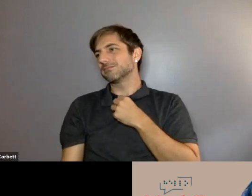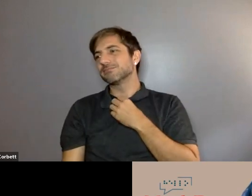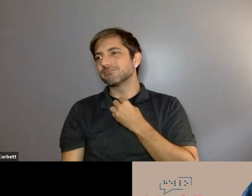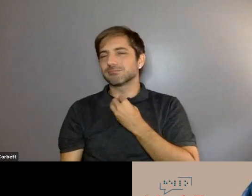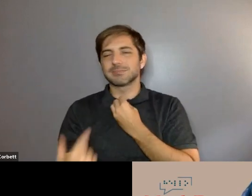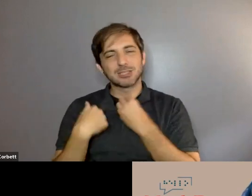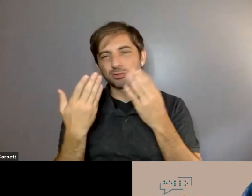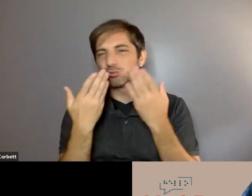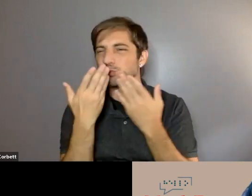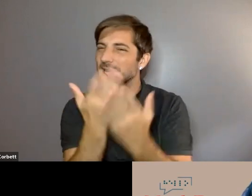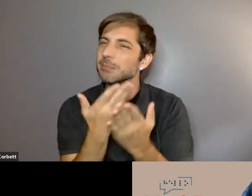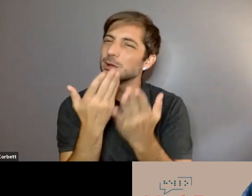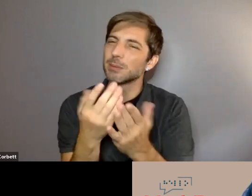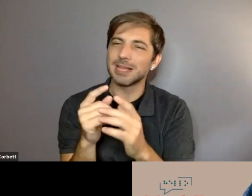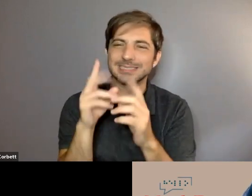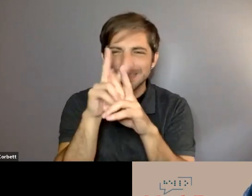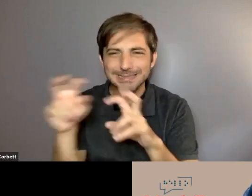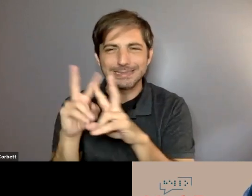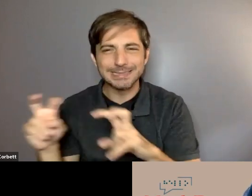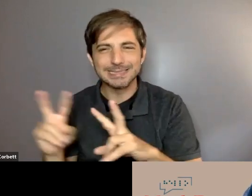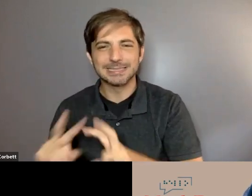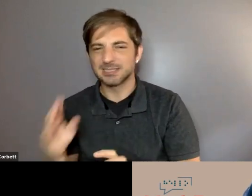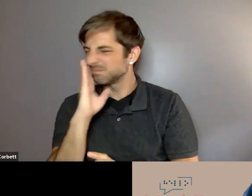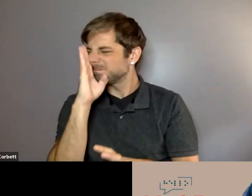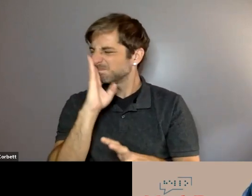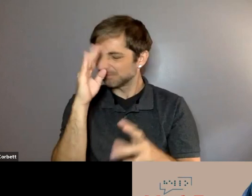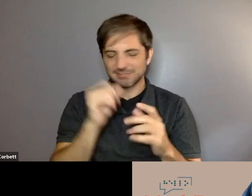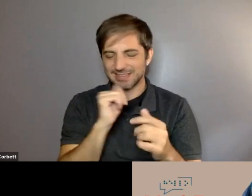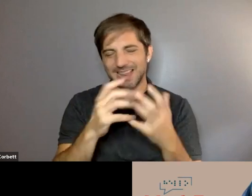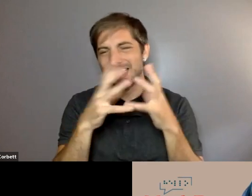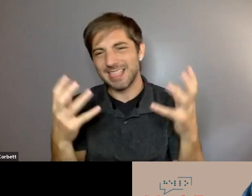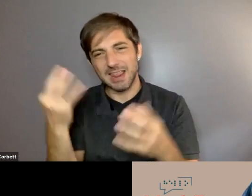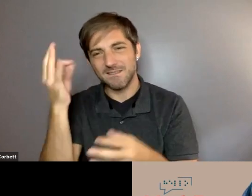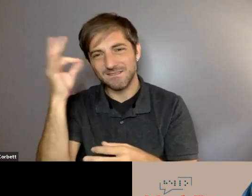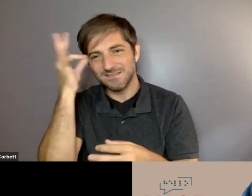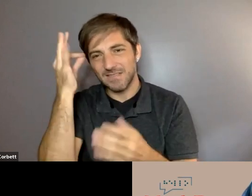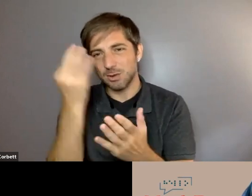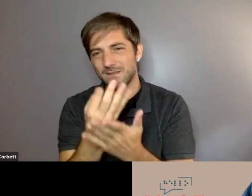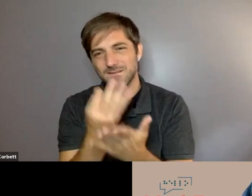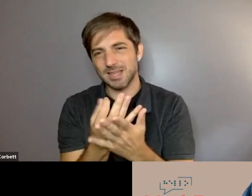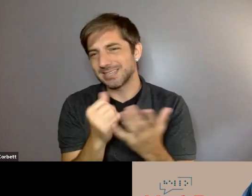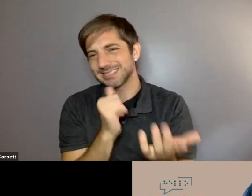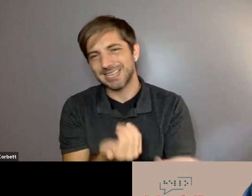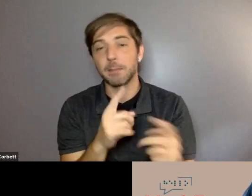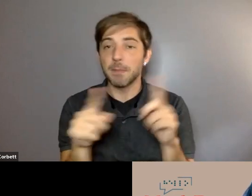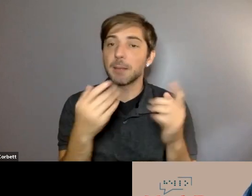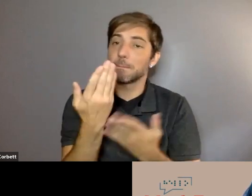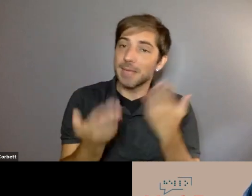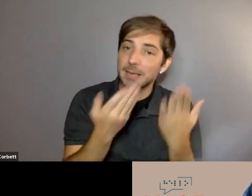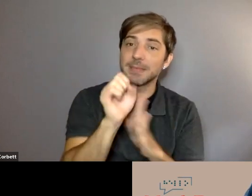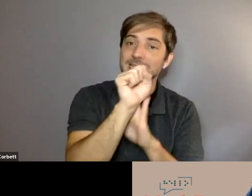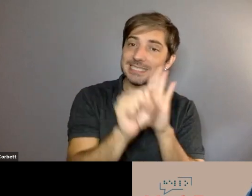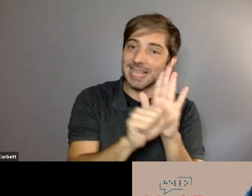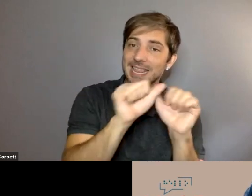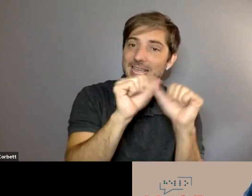that. There isn't a lot of federal funding, but there might also be some other state agencies that have